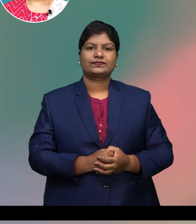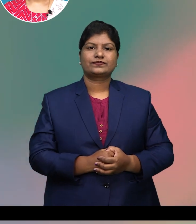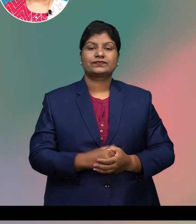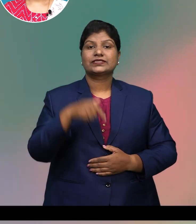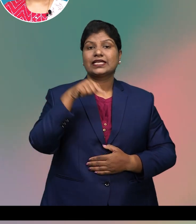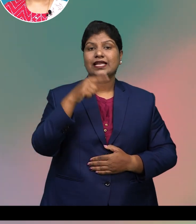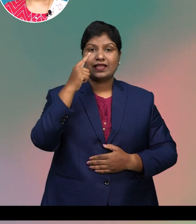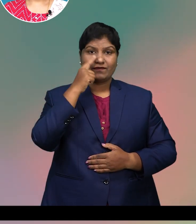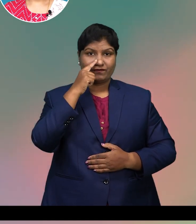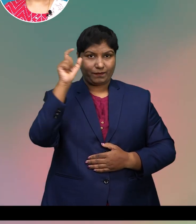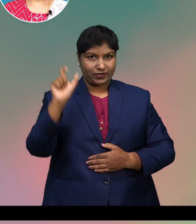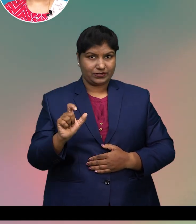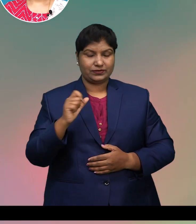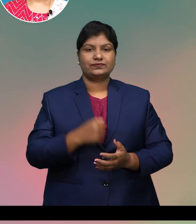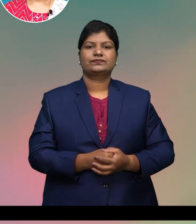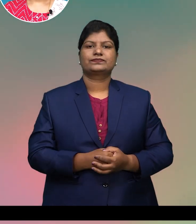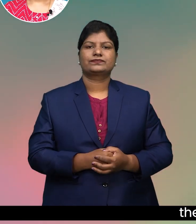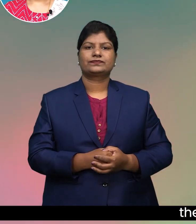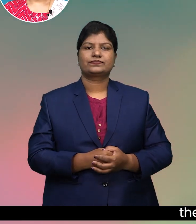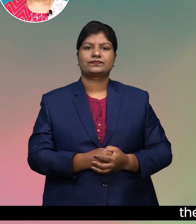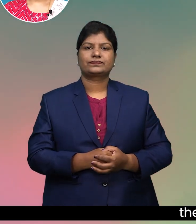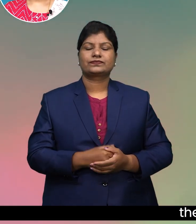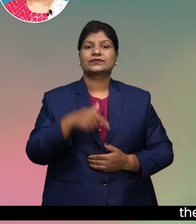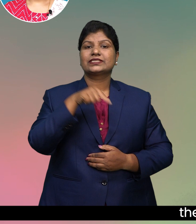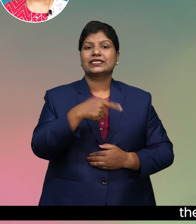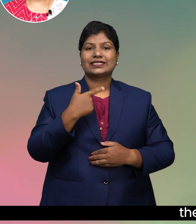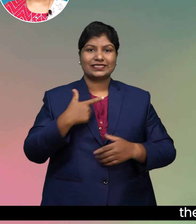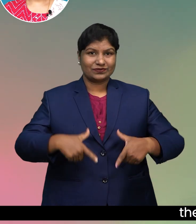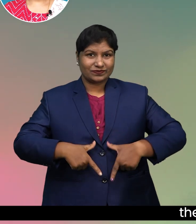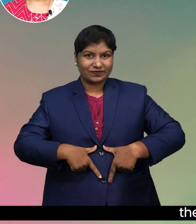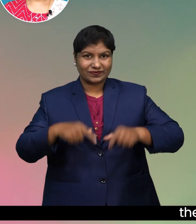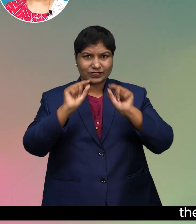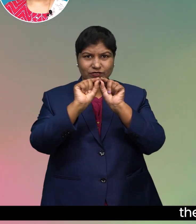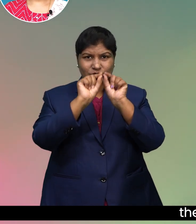In females, the fallopian tubes,